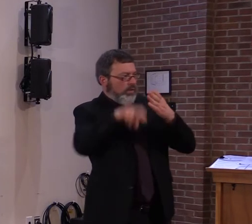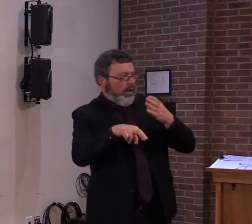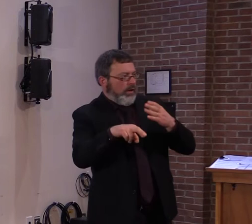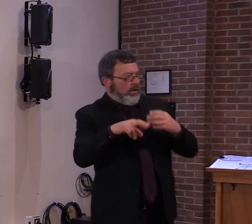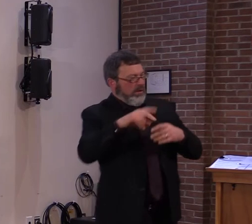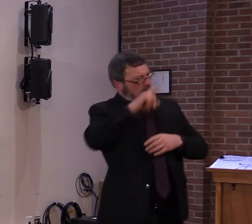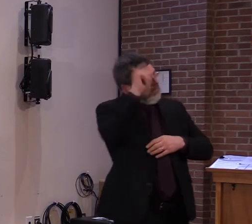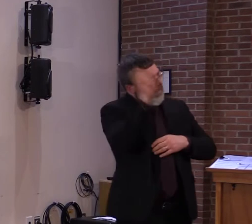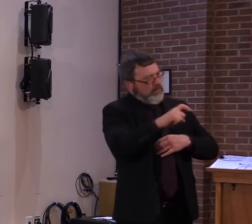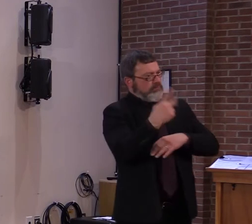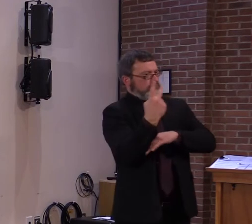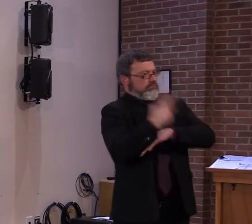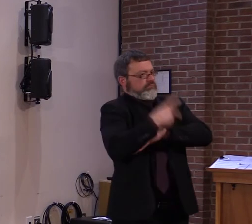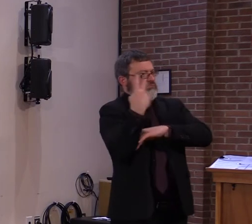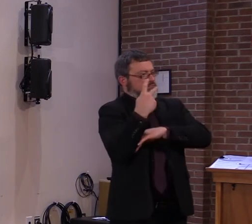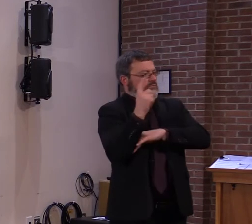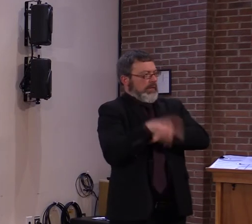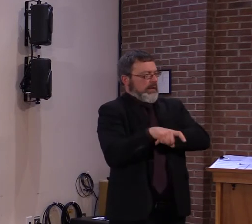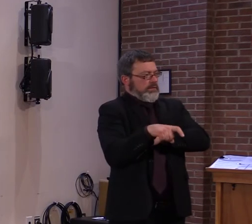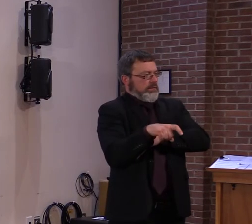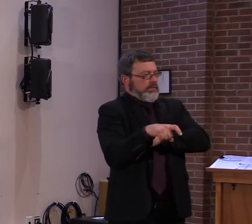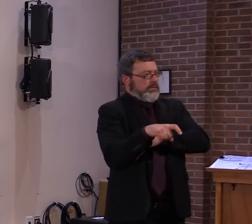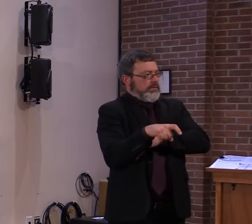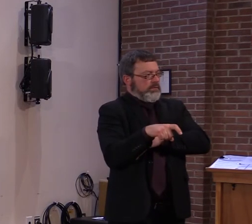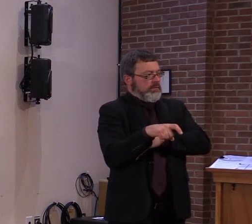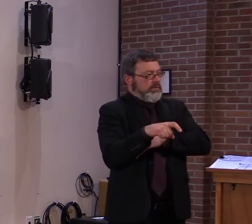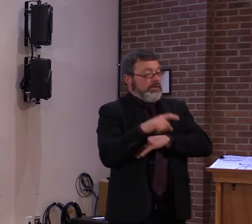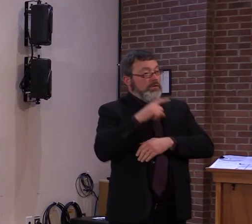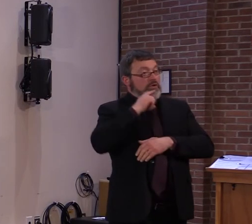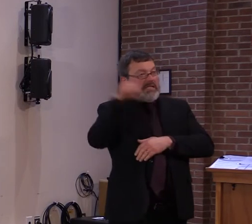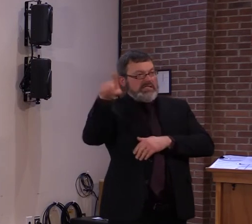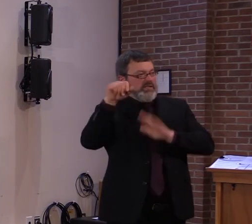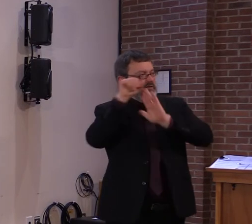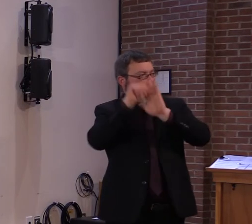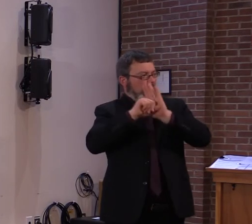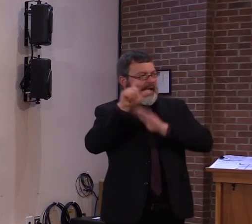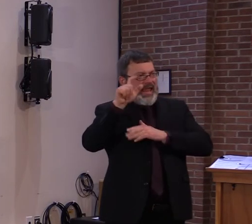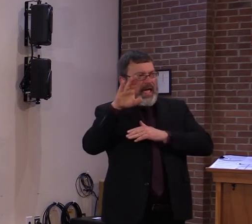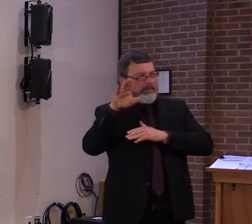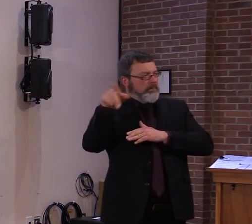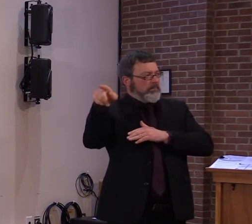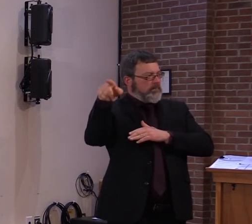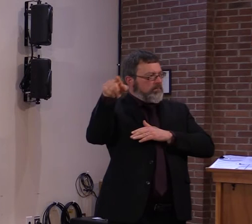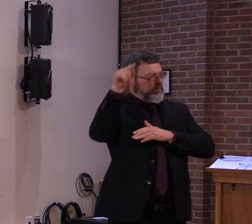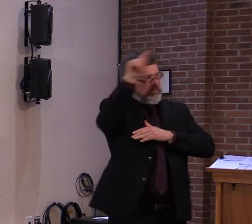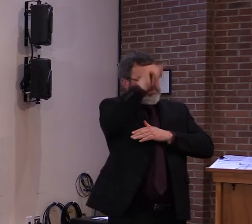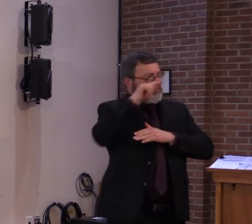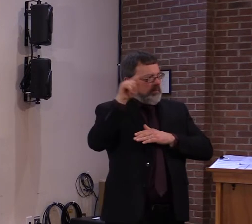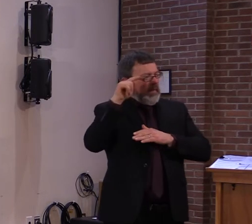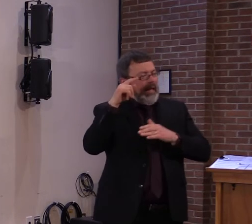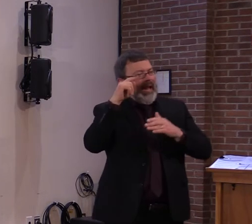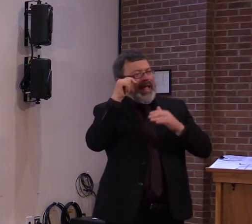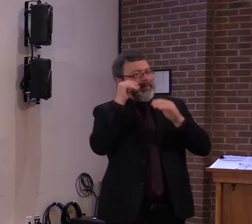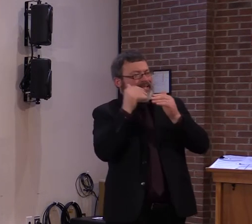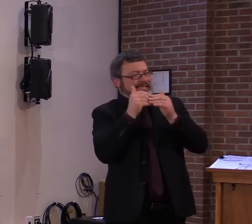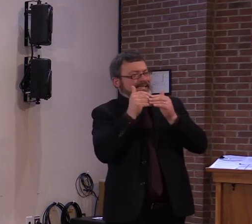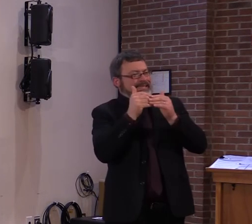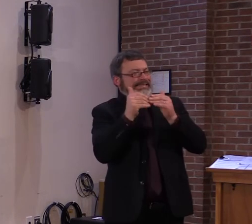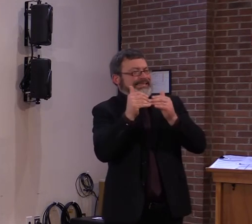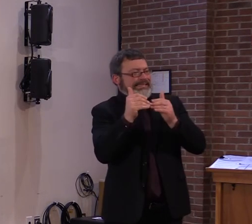Our state lab is within 24 hours. There has been some backlog on national